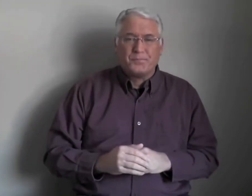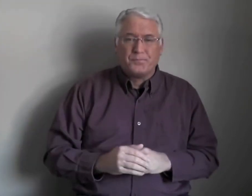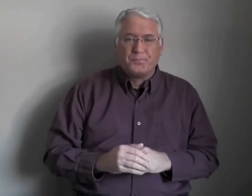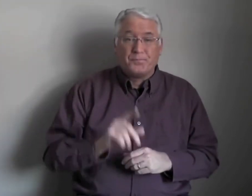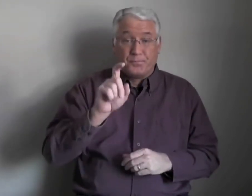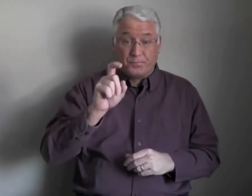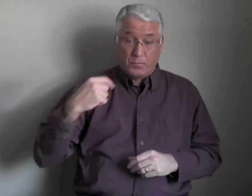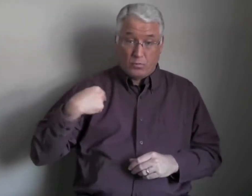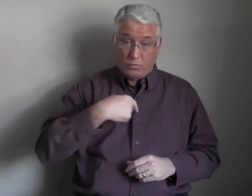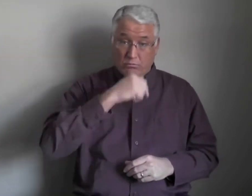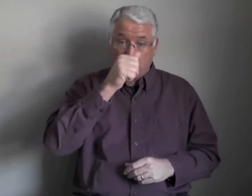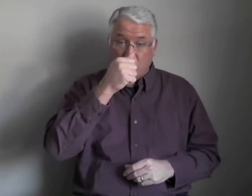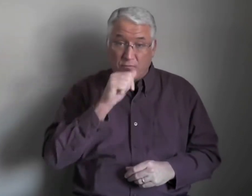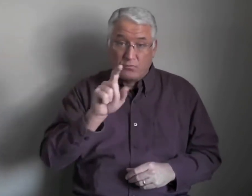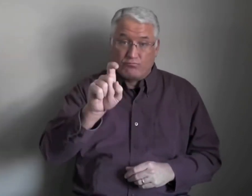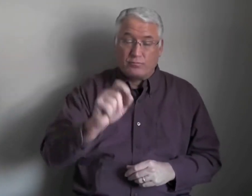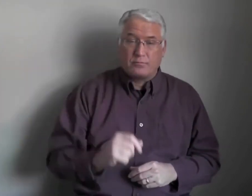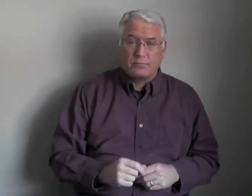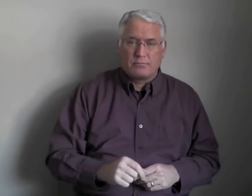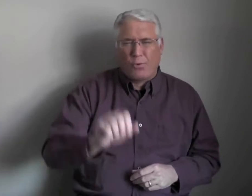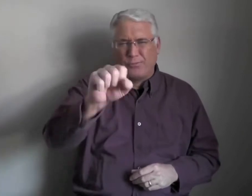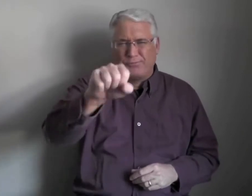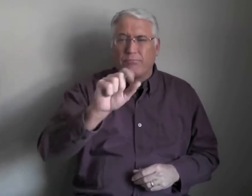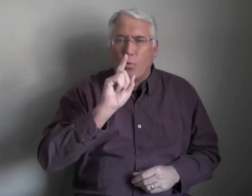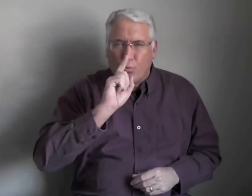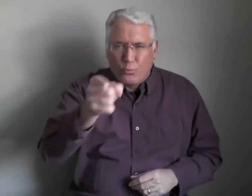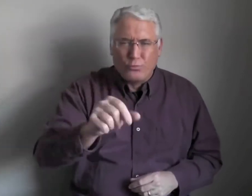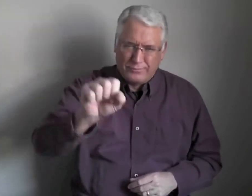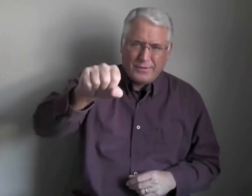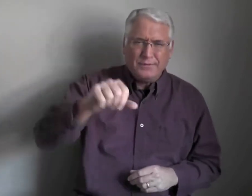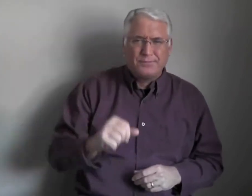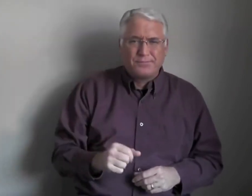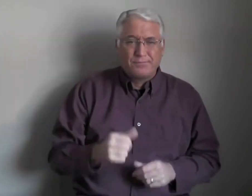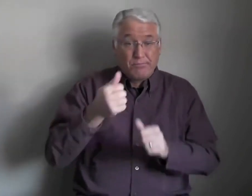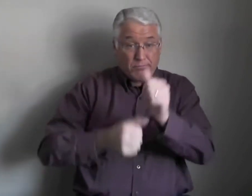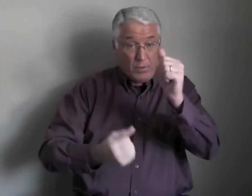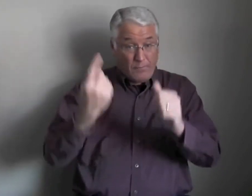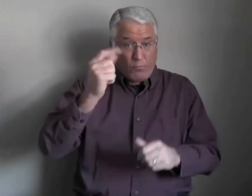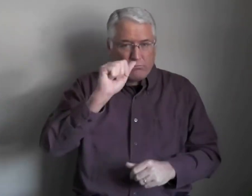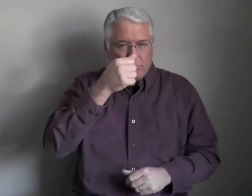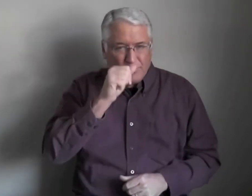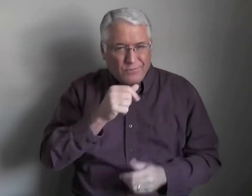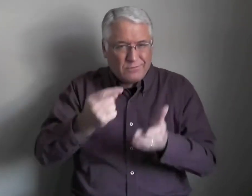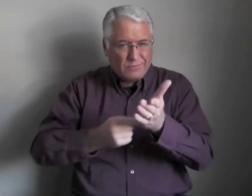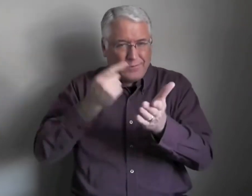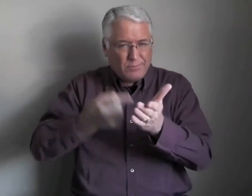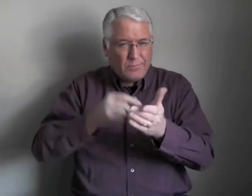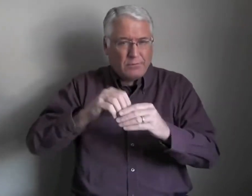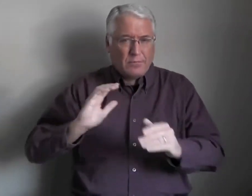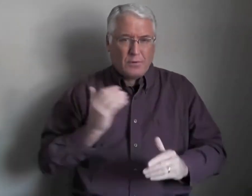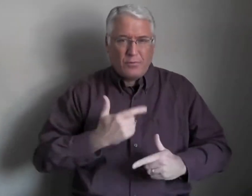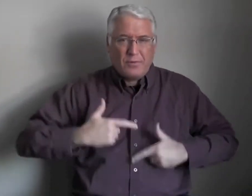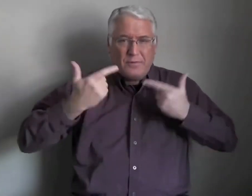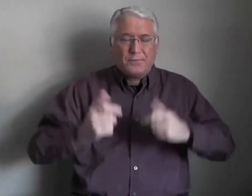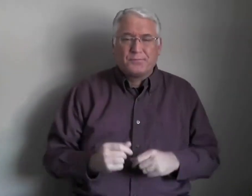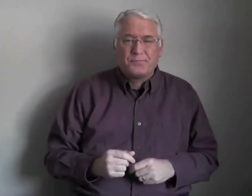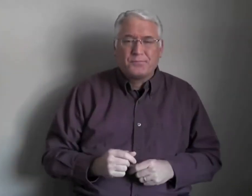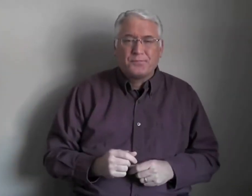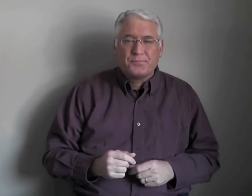through terrible suffering. Question, do we suffer? Of course we do. Most of us suffer at some time